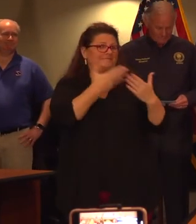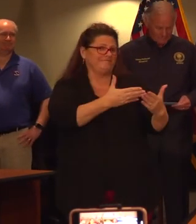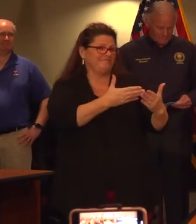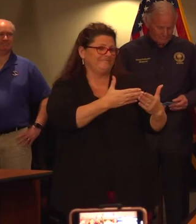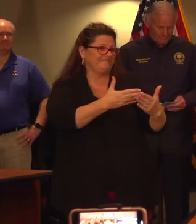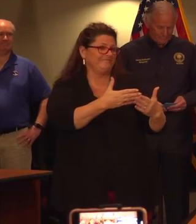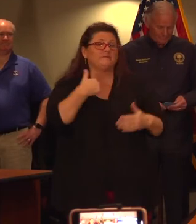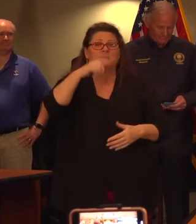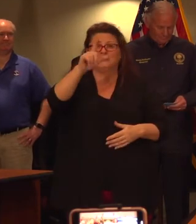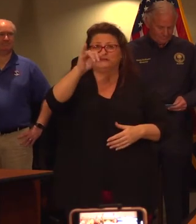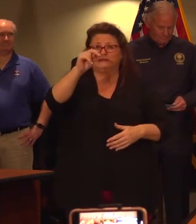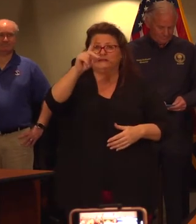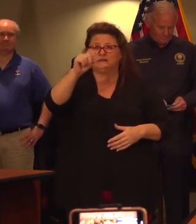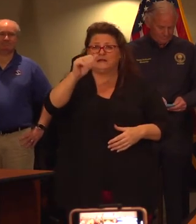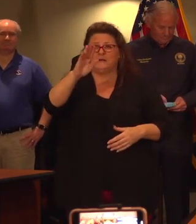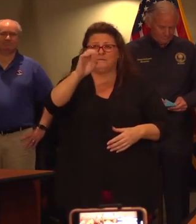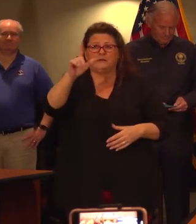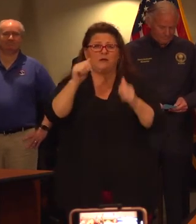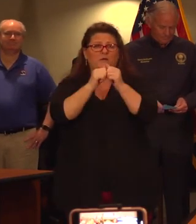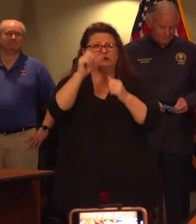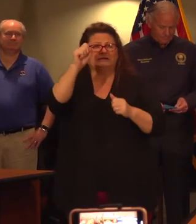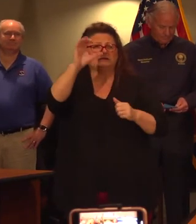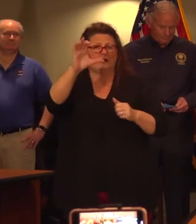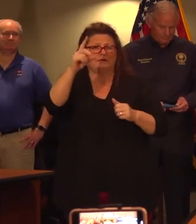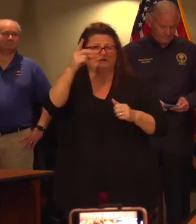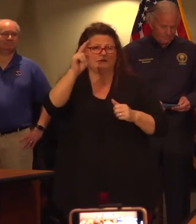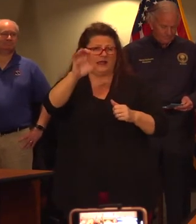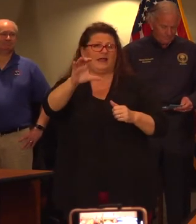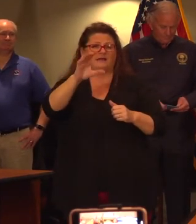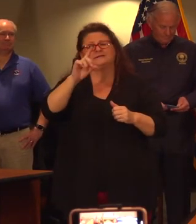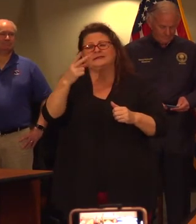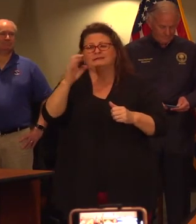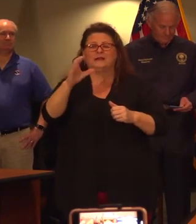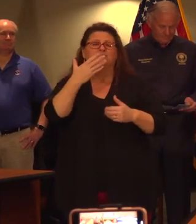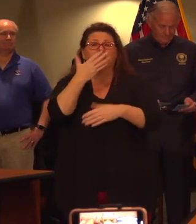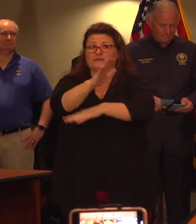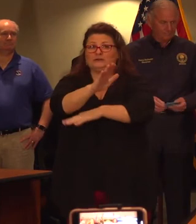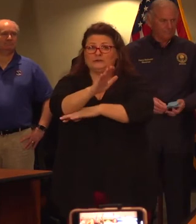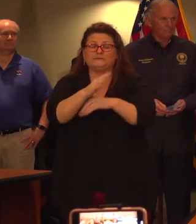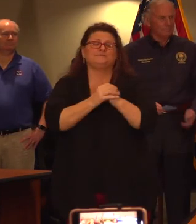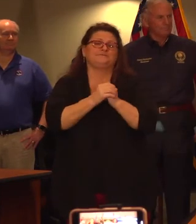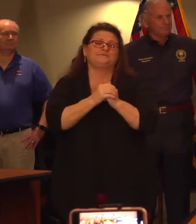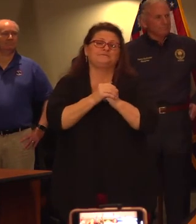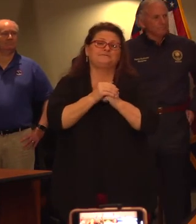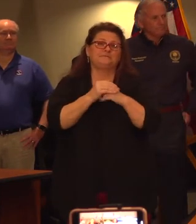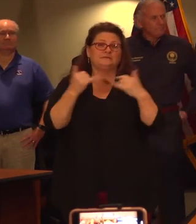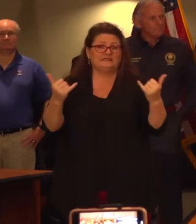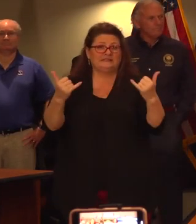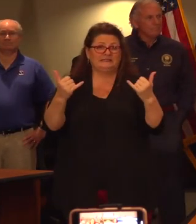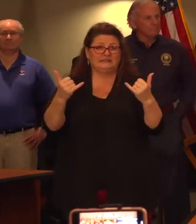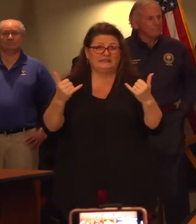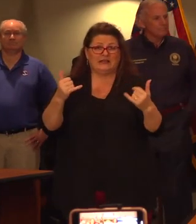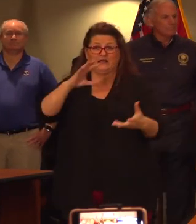I'm Linda Bell with the South Carolina Department of Health and Environmental Control. Good afternoon. As of today, we are